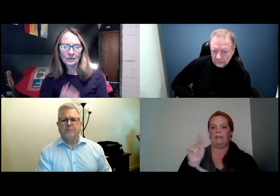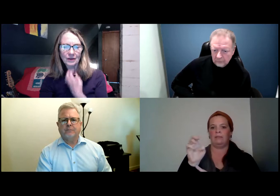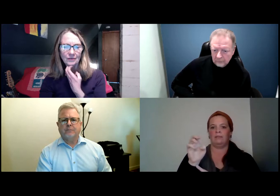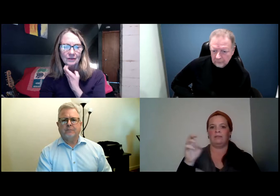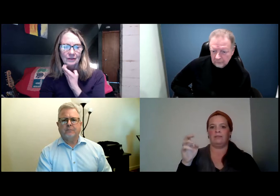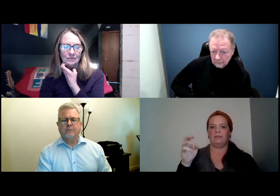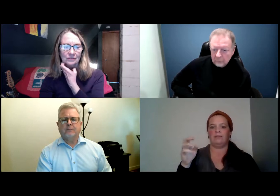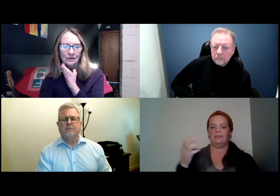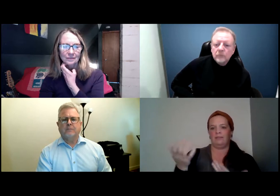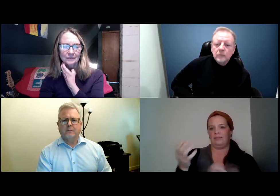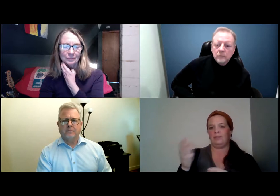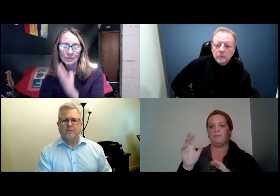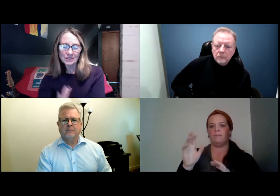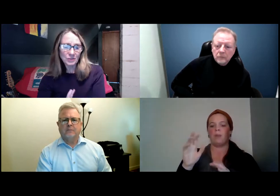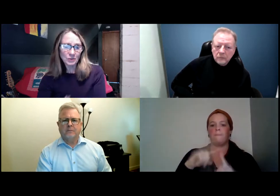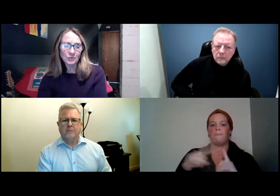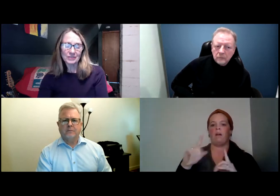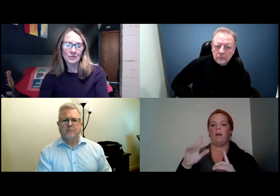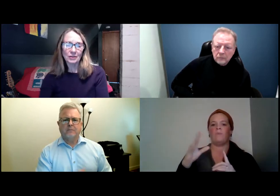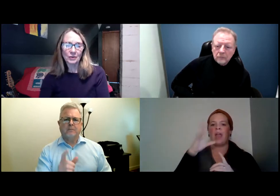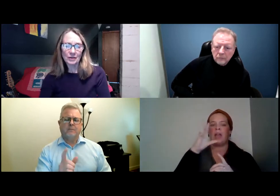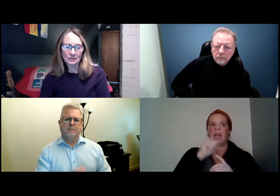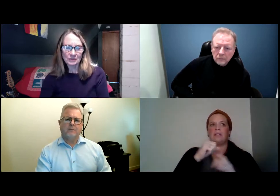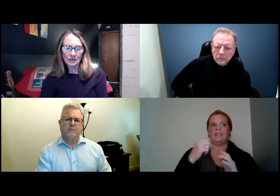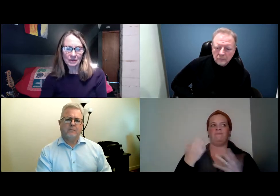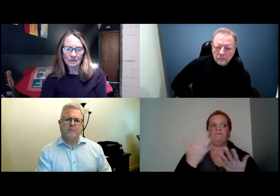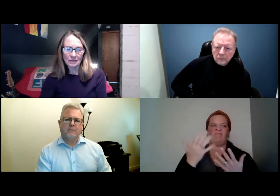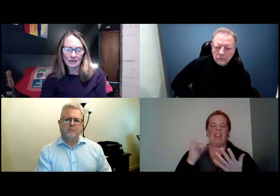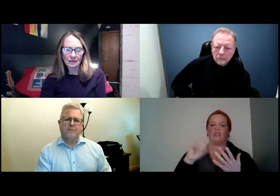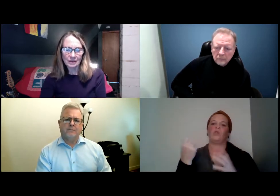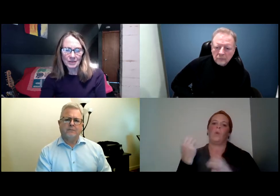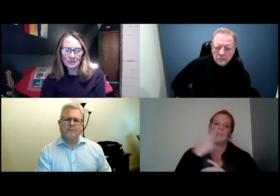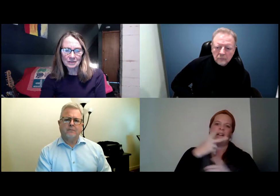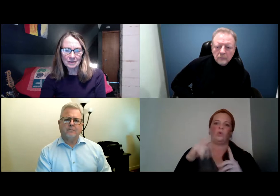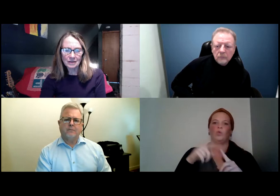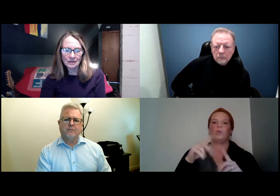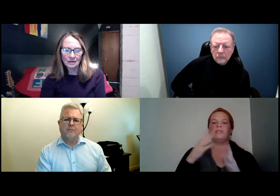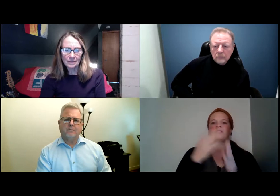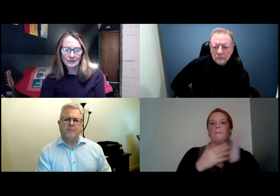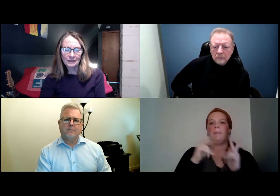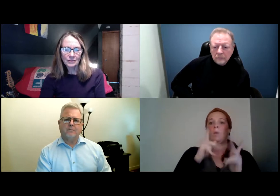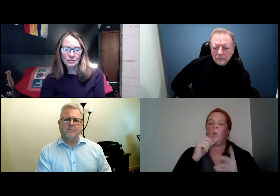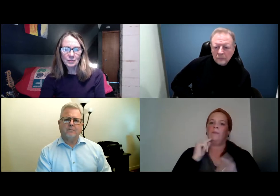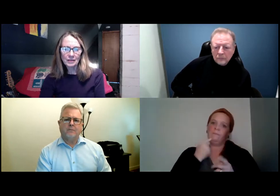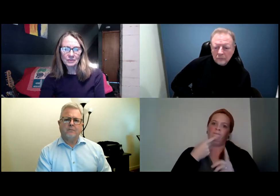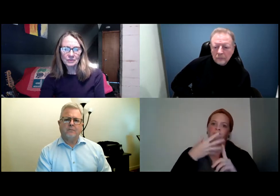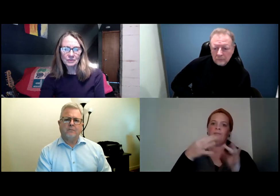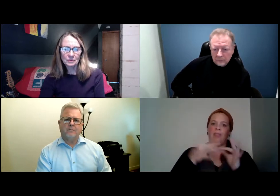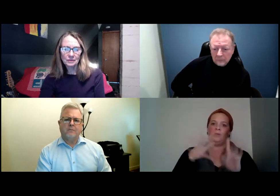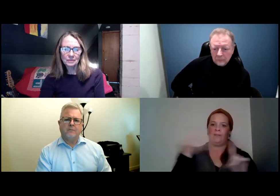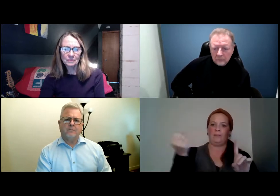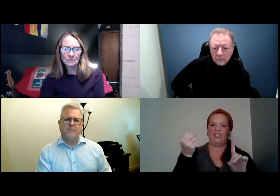found out kind of, the person's clueless. I mean, I don't know how else to say it, and I'm guessing that it goes back